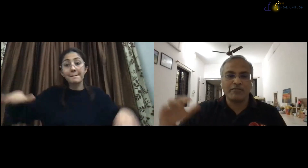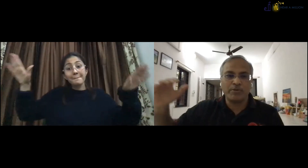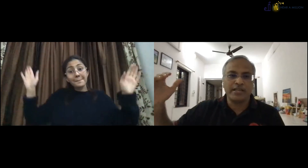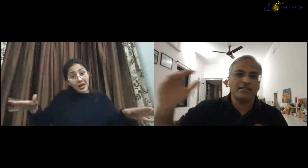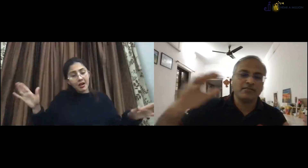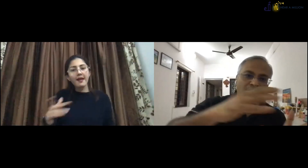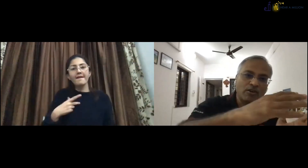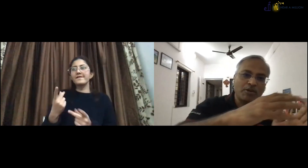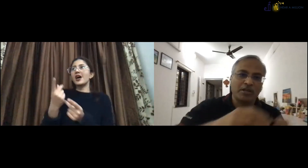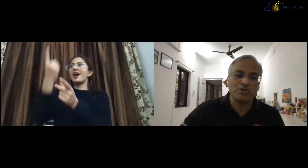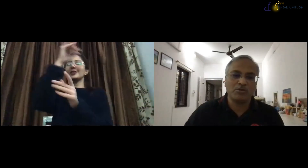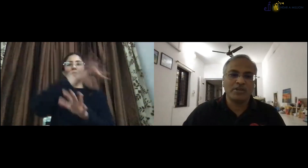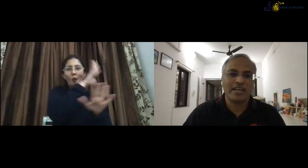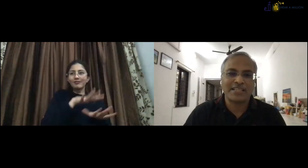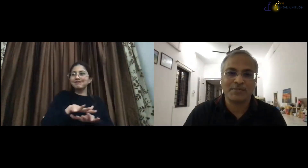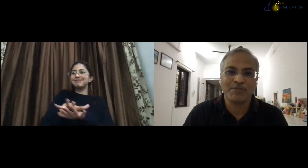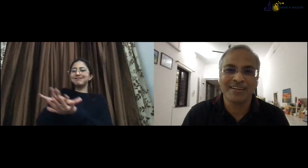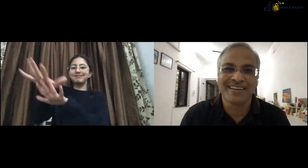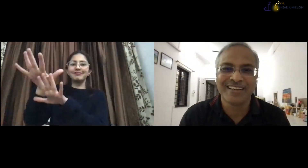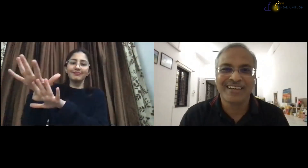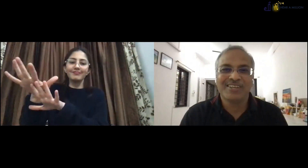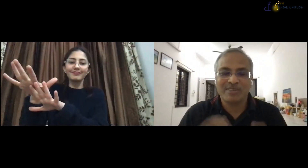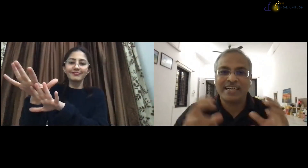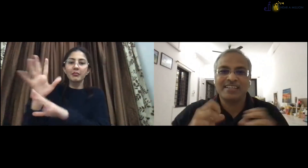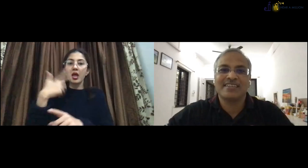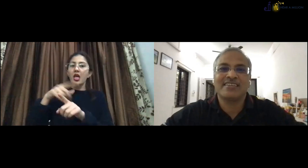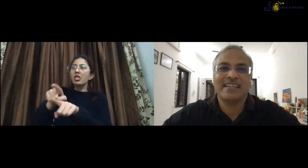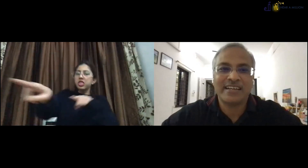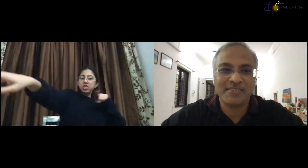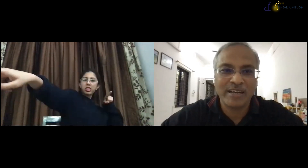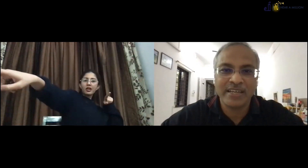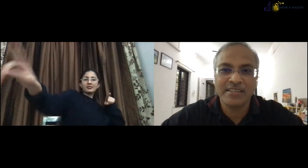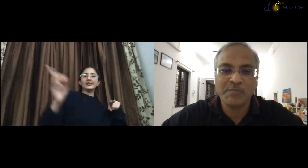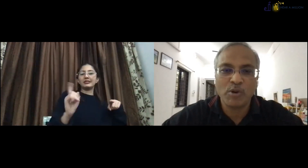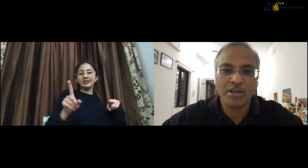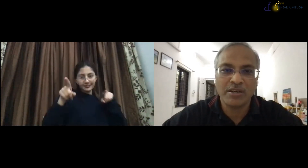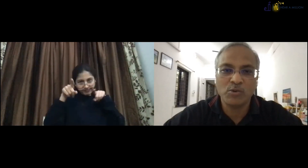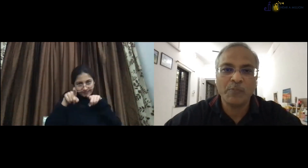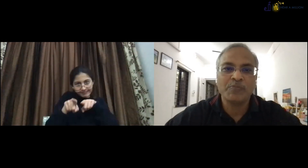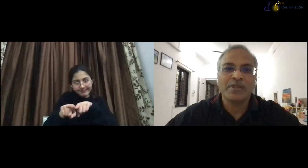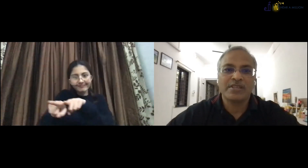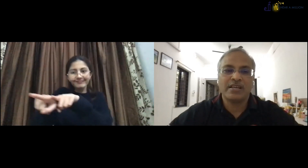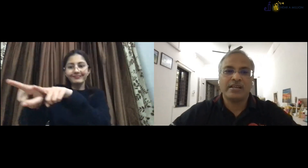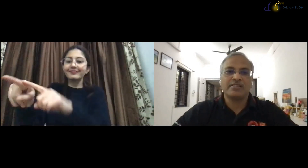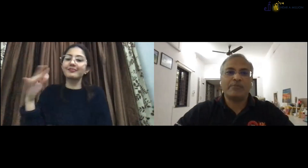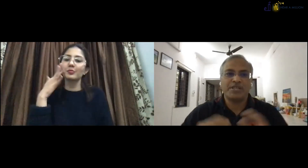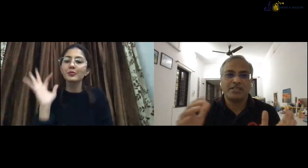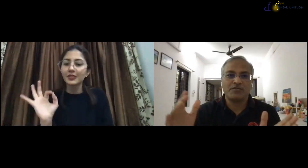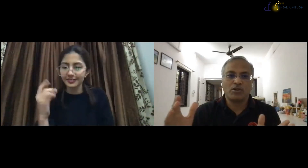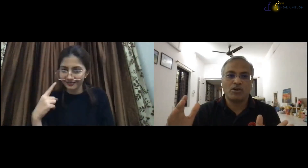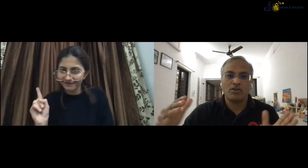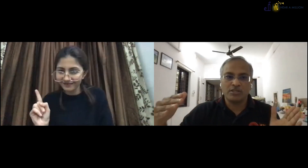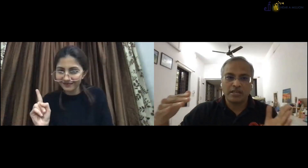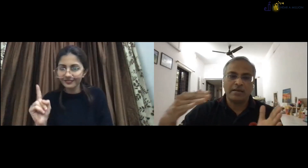flying faster and everybody else will not be able to catch up. So that is why it is important to say